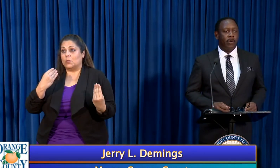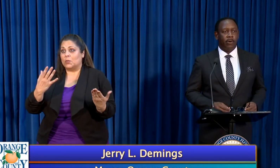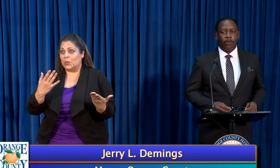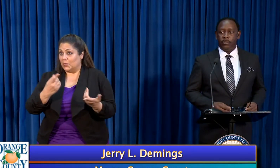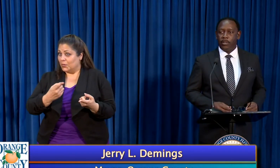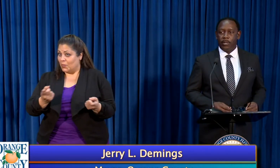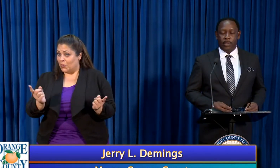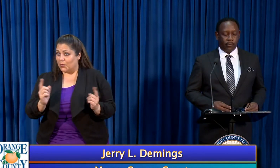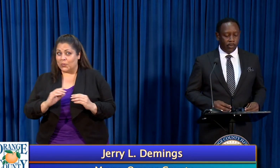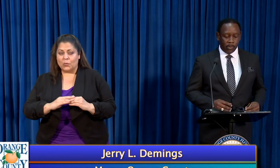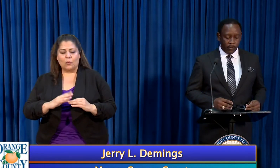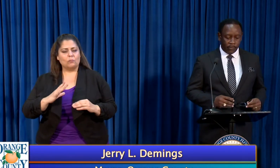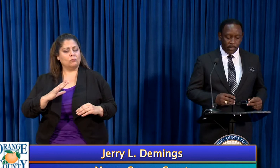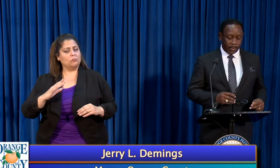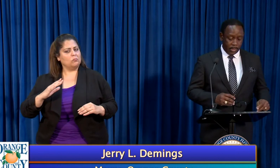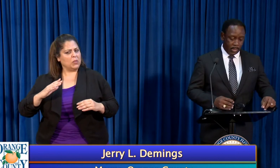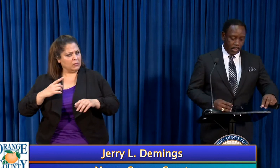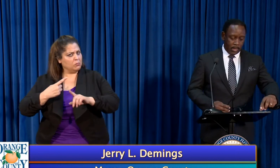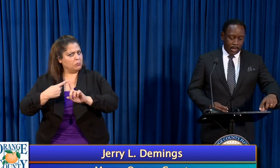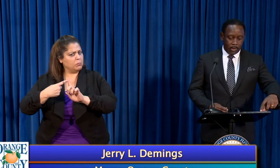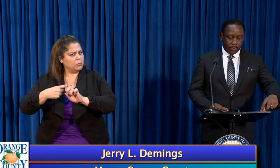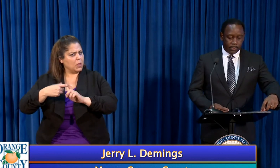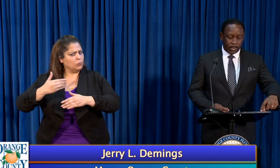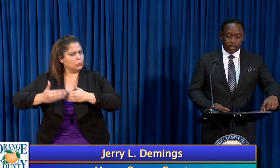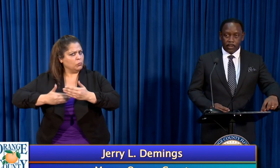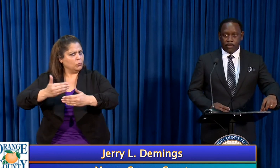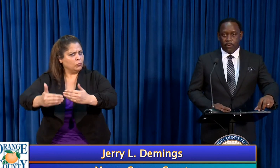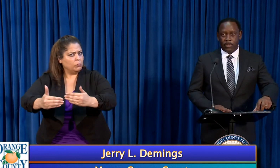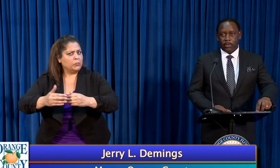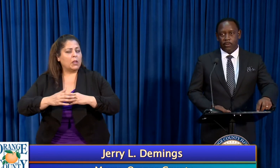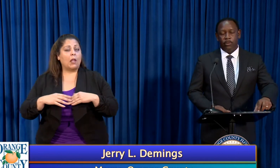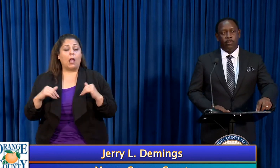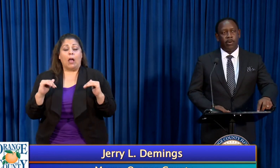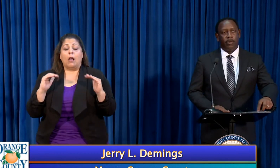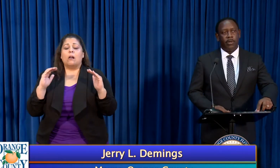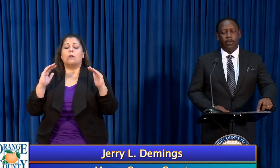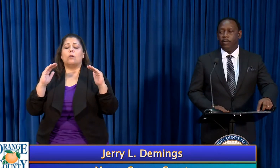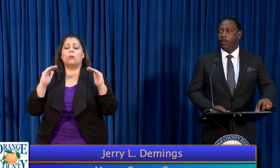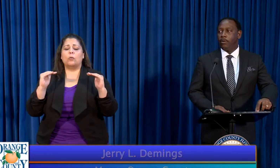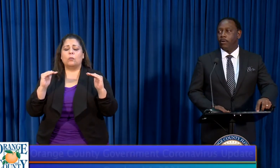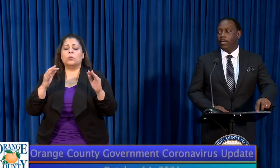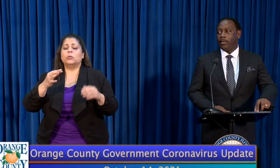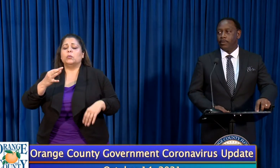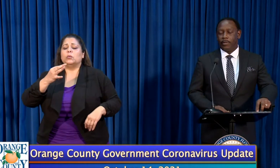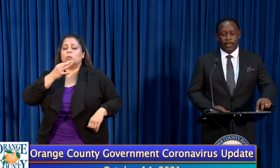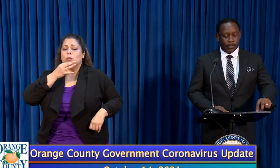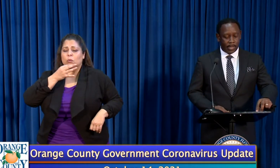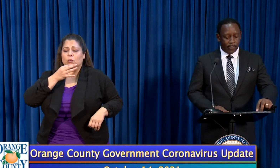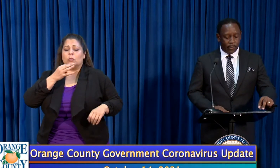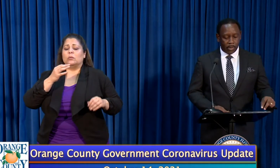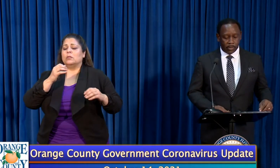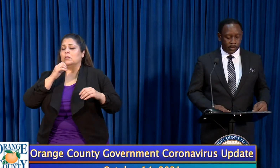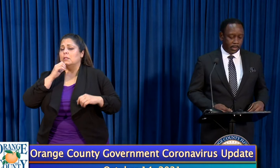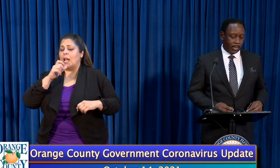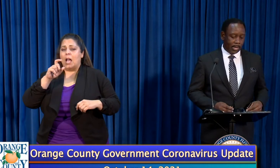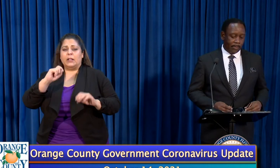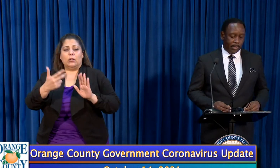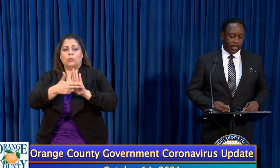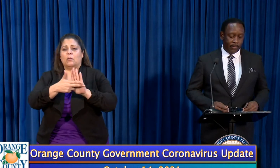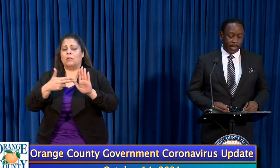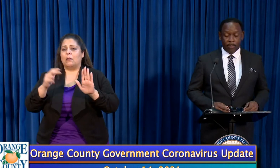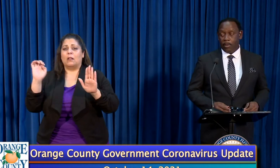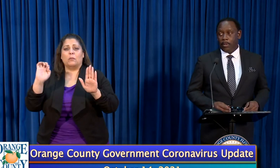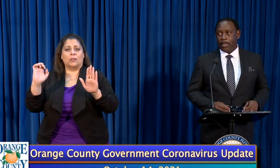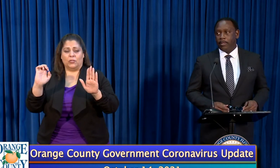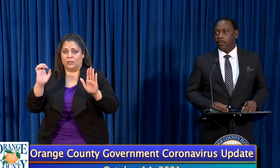very encouraging as we move forward. I hope to get to the point soon where we are no longer under a state of emergency, and I